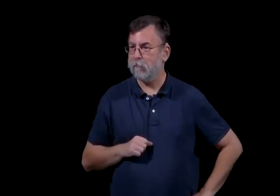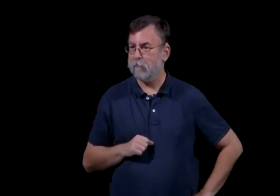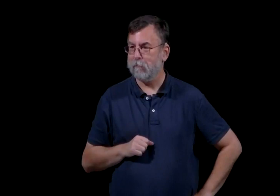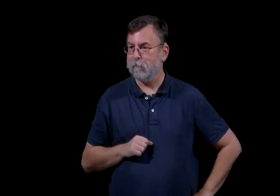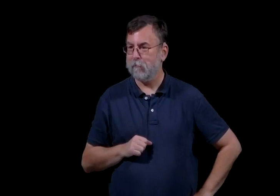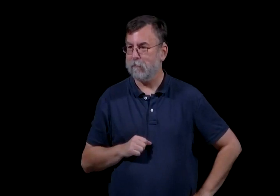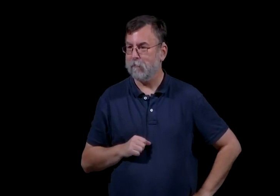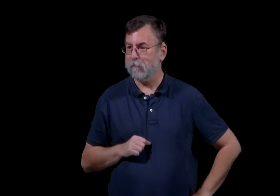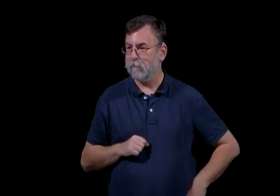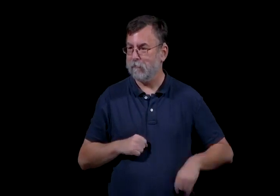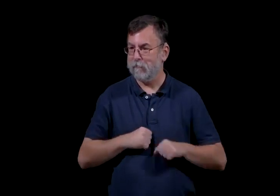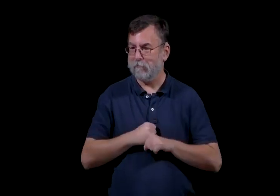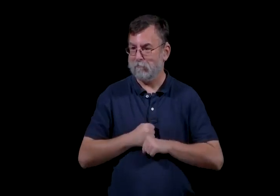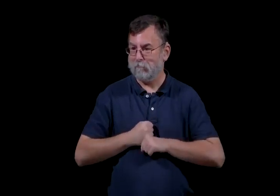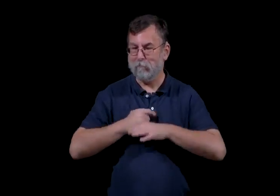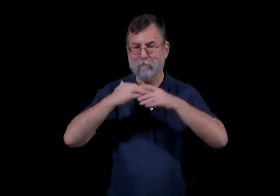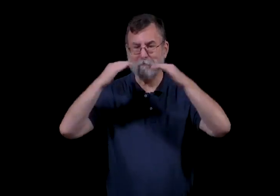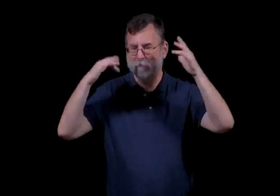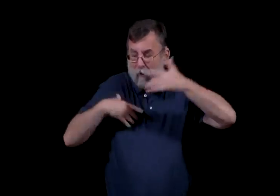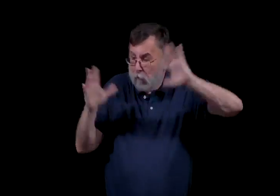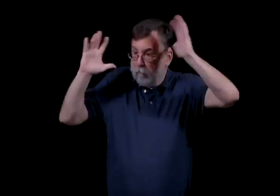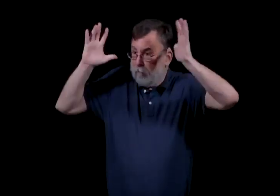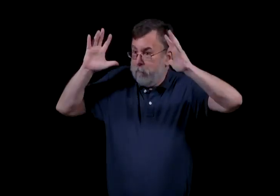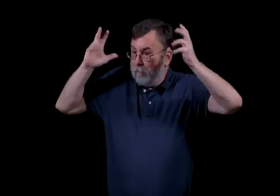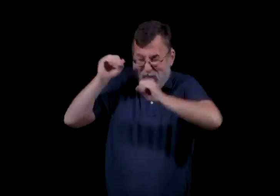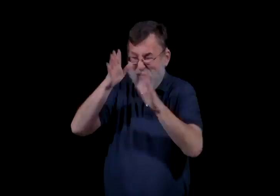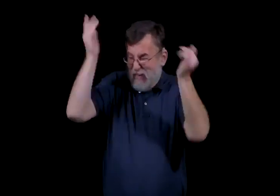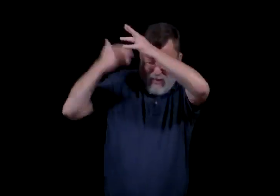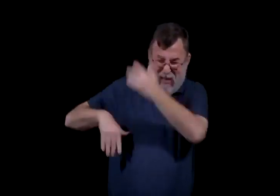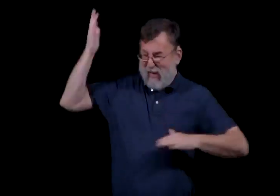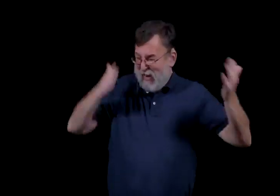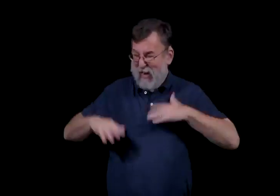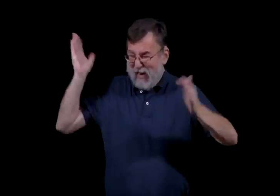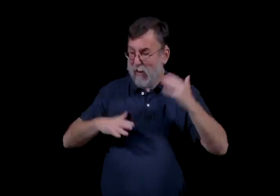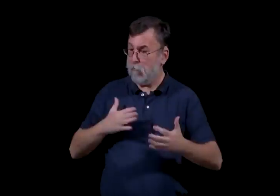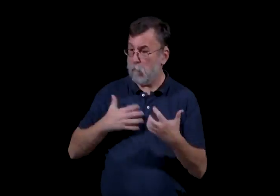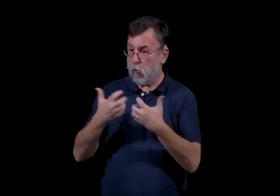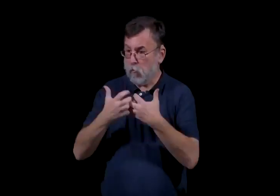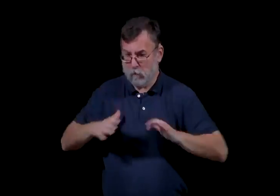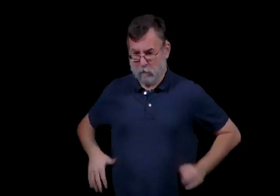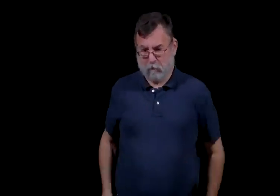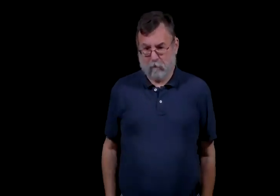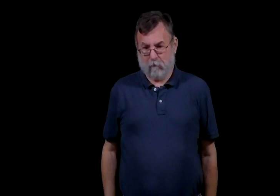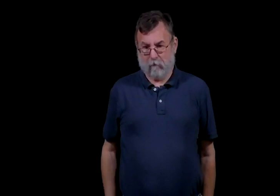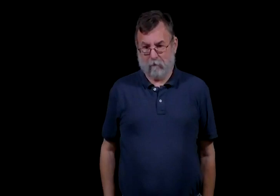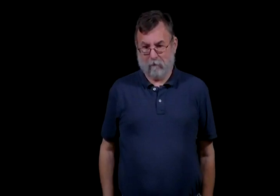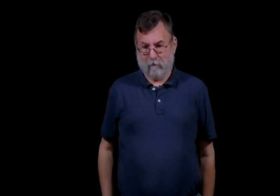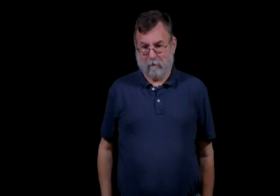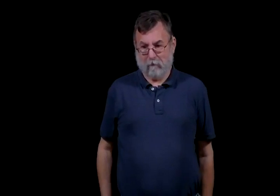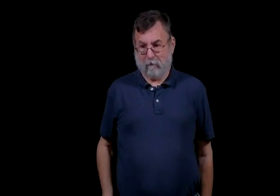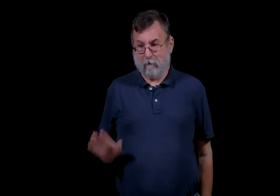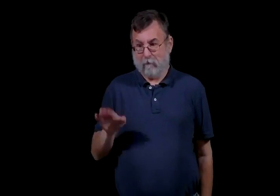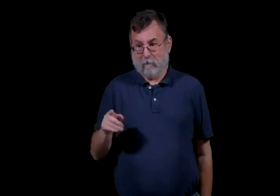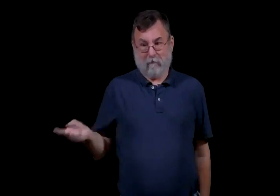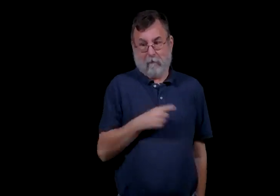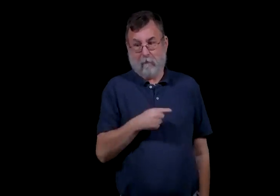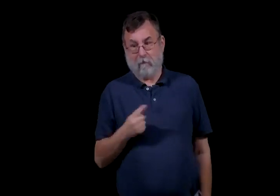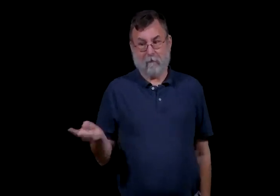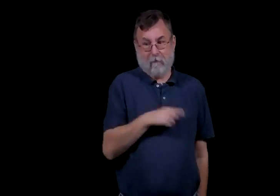There were a whole bunch of bees in that box. So when I hit that box, a whole bunch of bees were flying all around me. And my roommate just stood